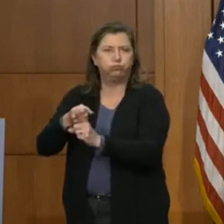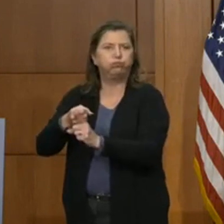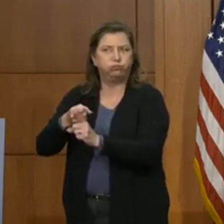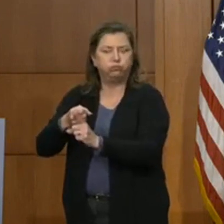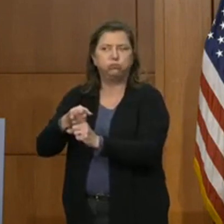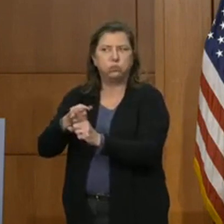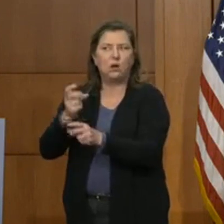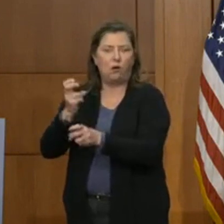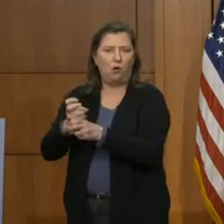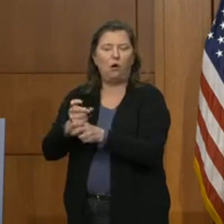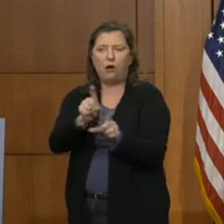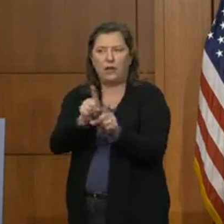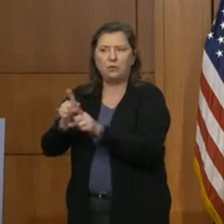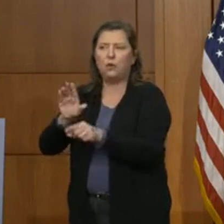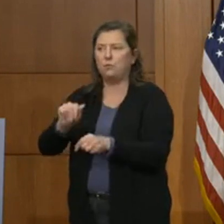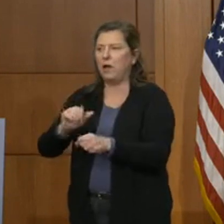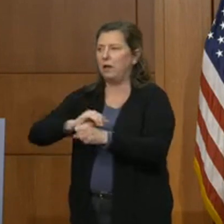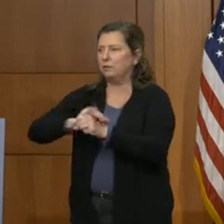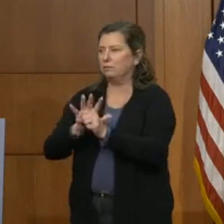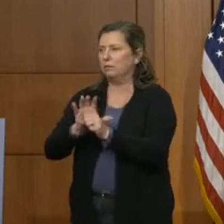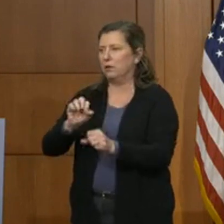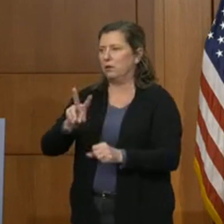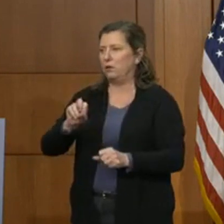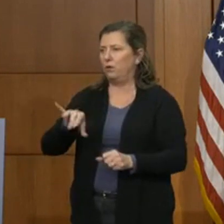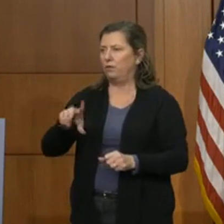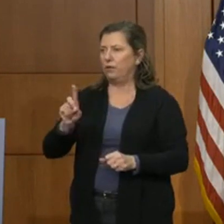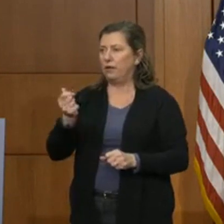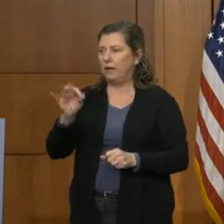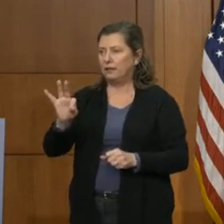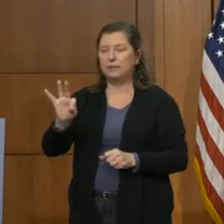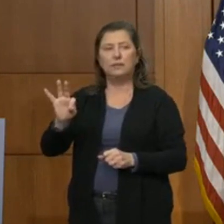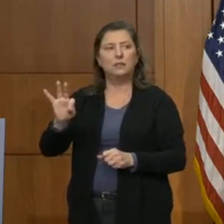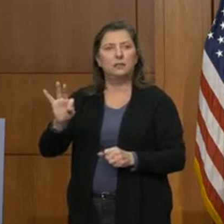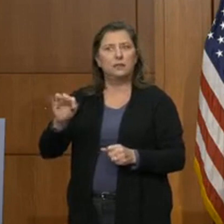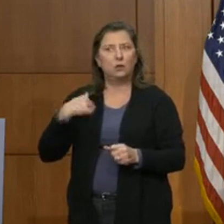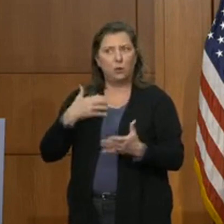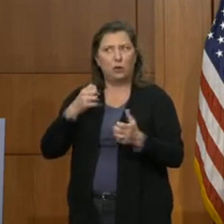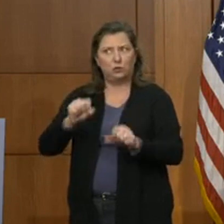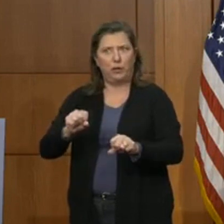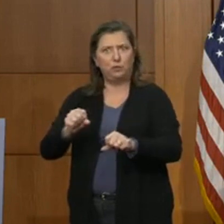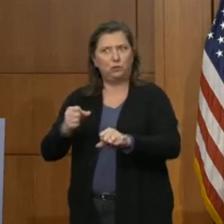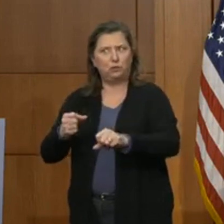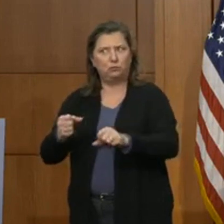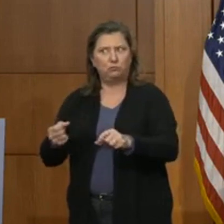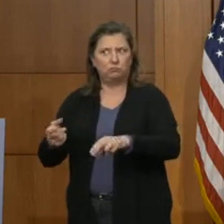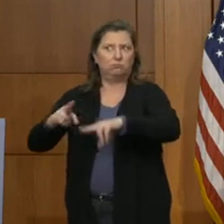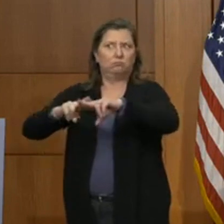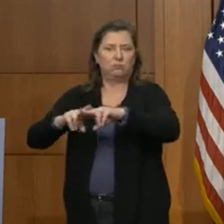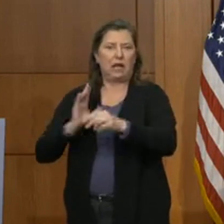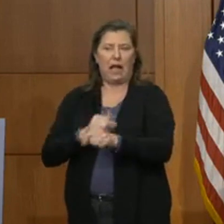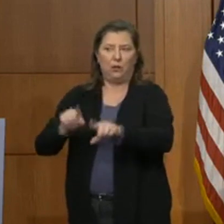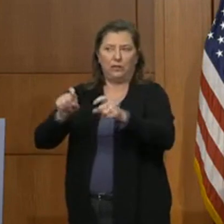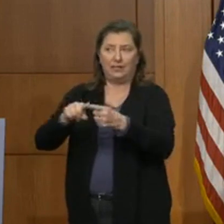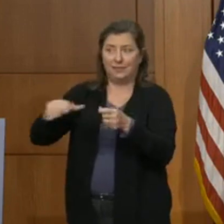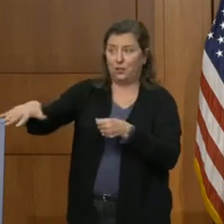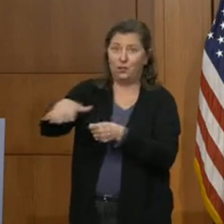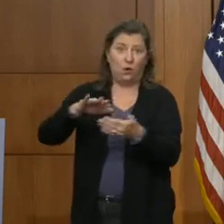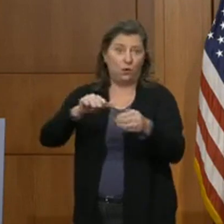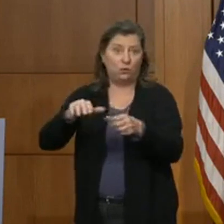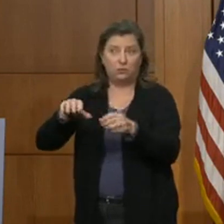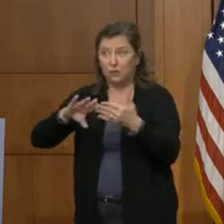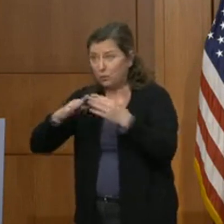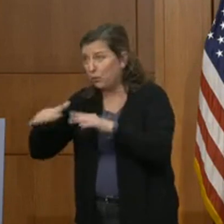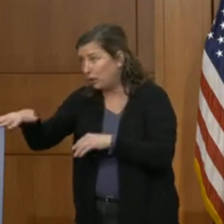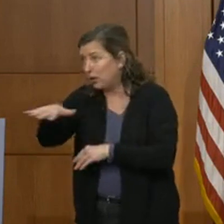as well by COVID-19, and we want to scale up our ability to do testing in those communities. So